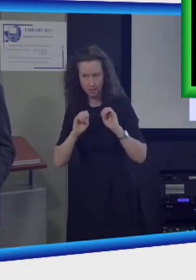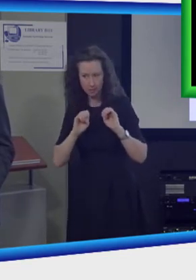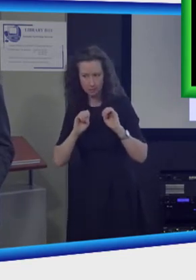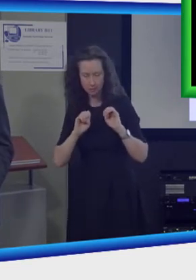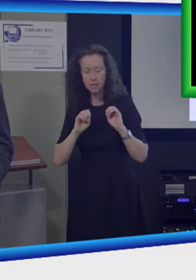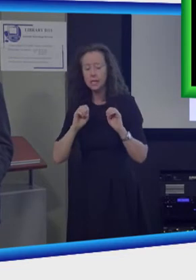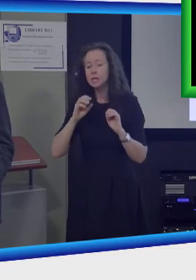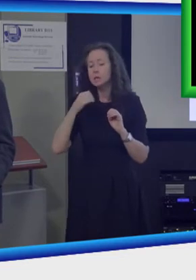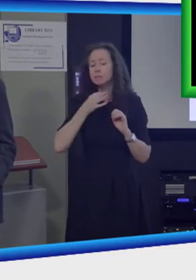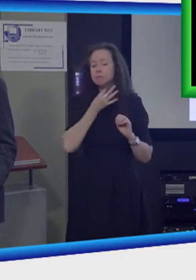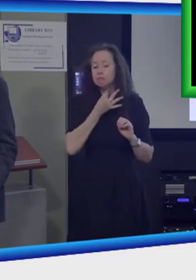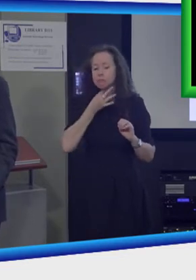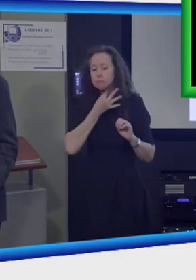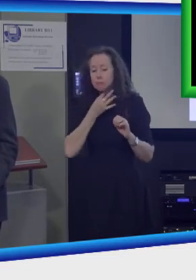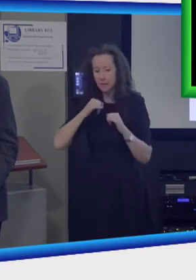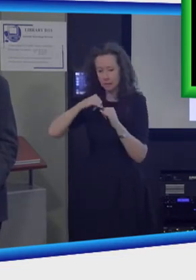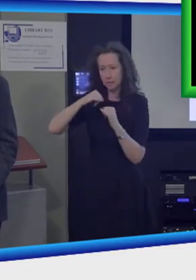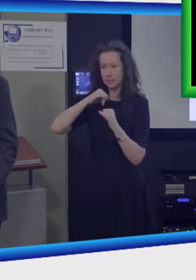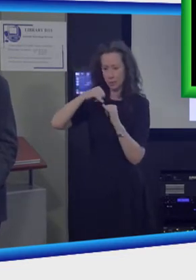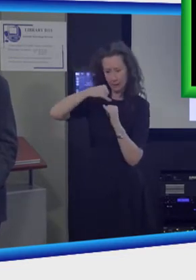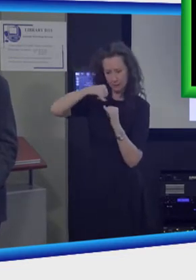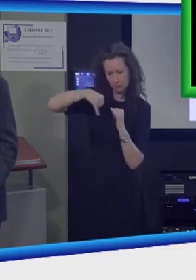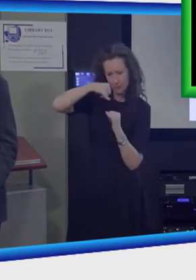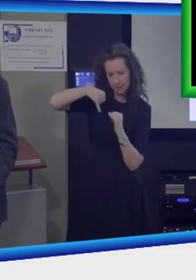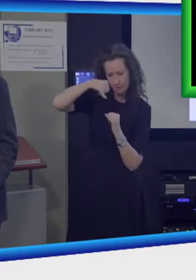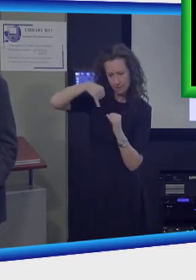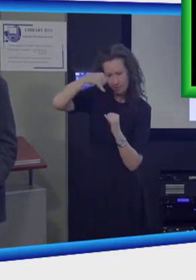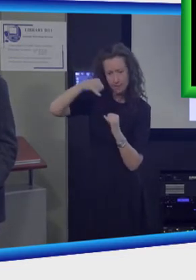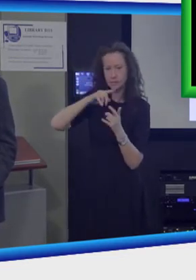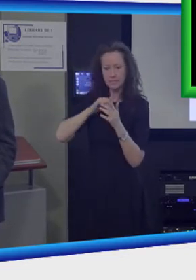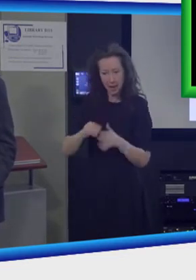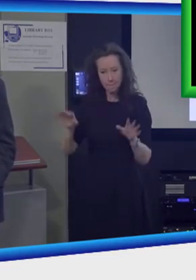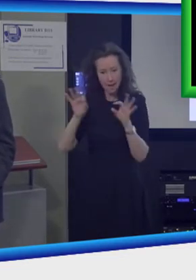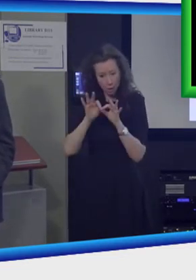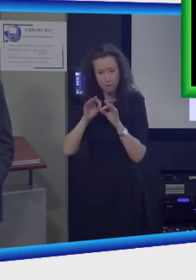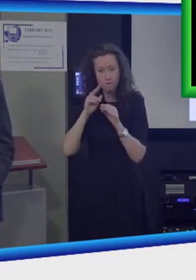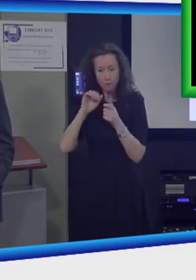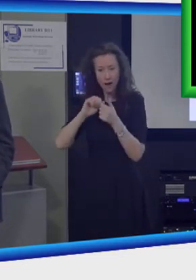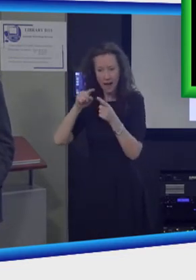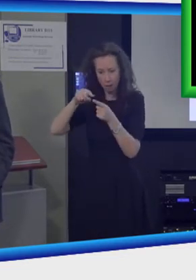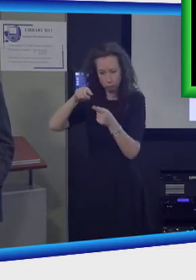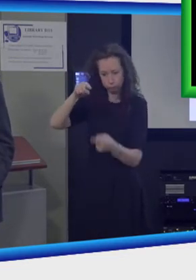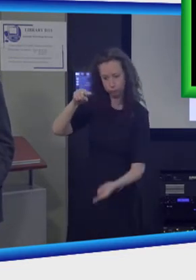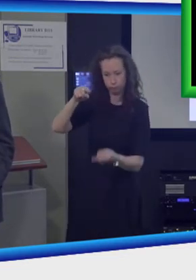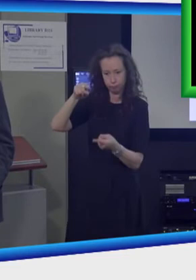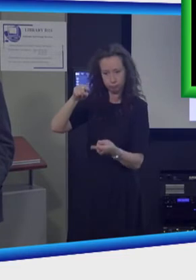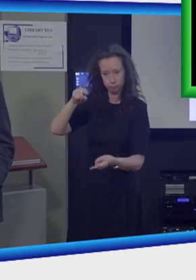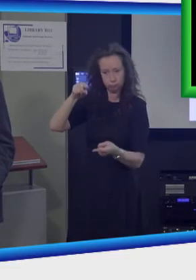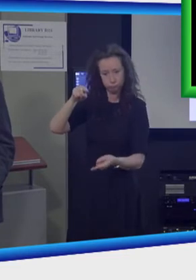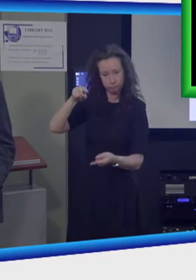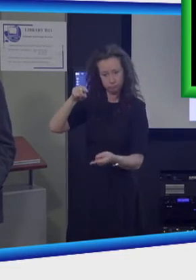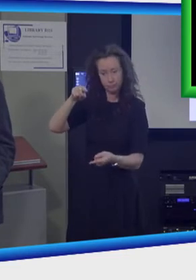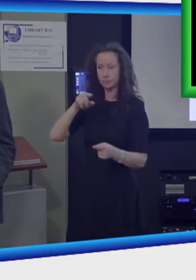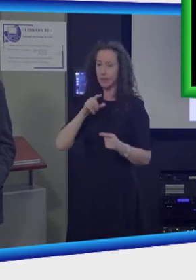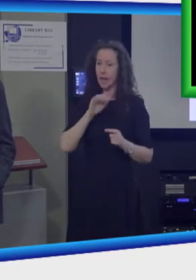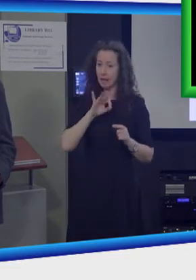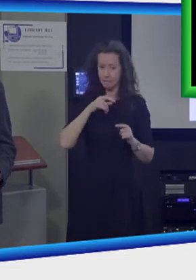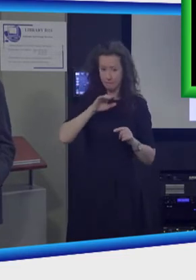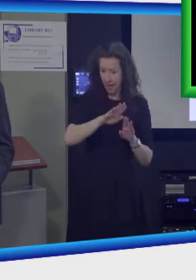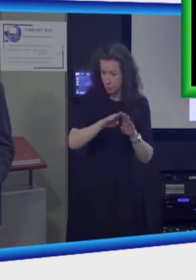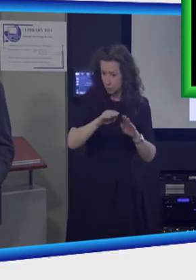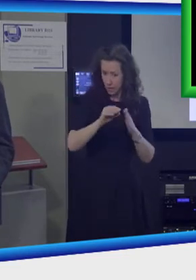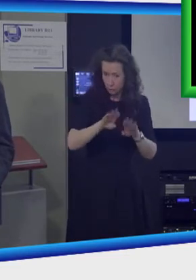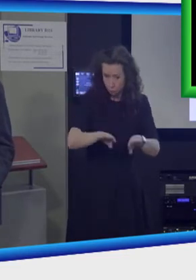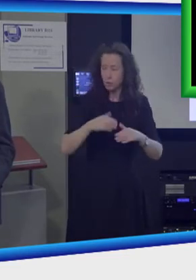of the spring matters and how far a spring stretches? And if a child did this, we would say, that's a good experiment. Why is it a